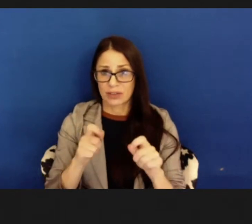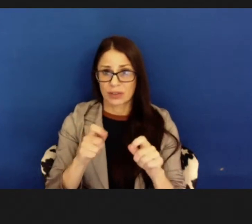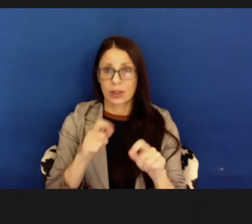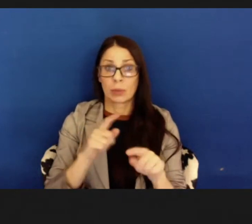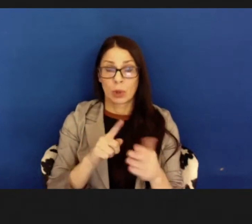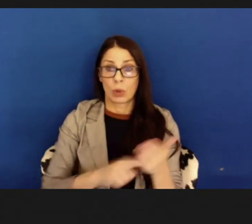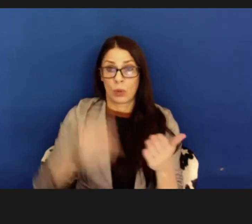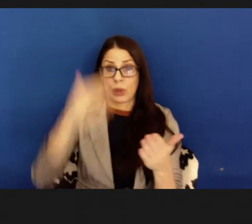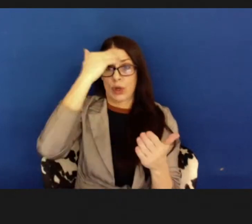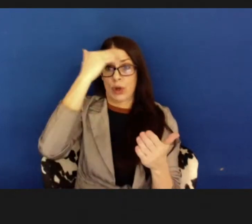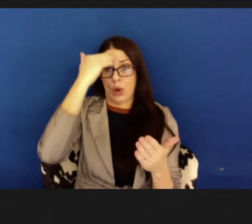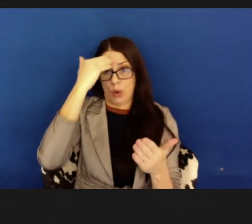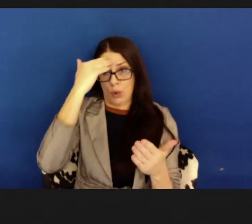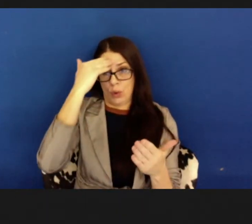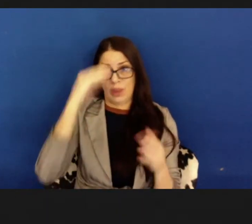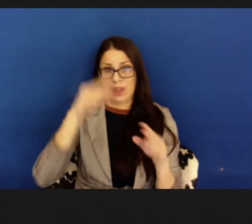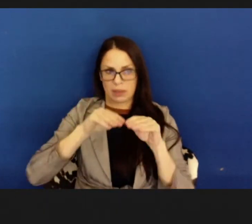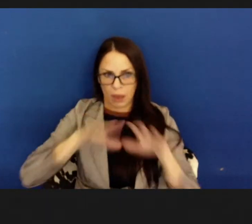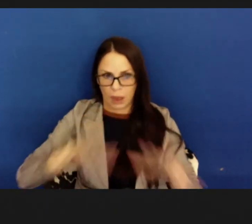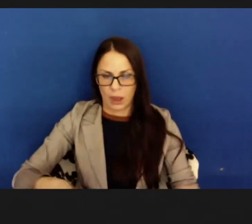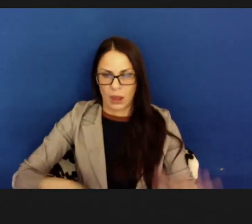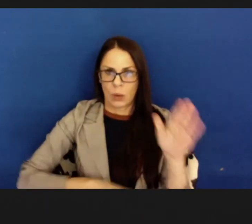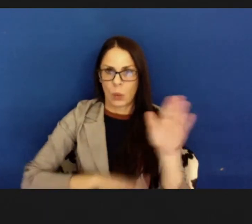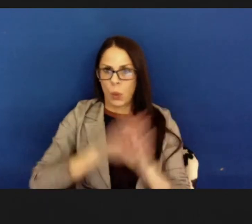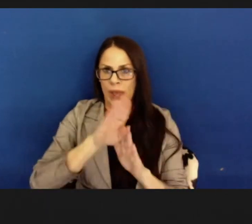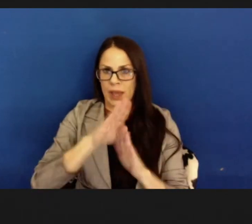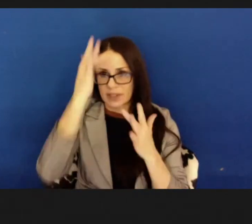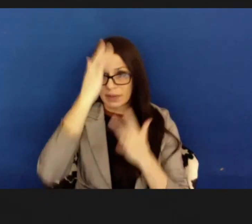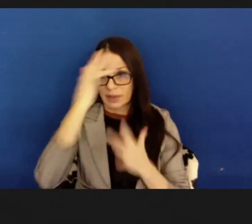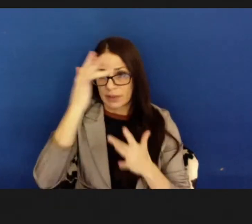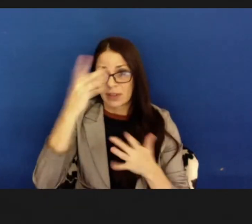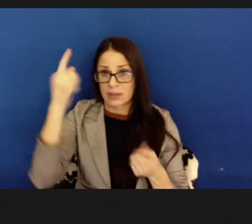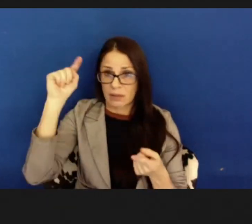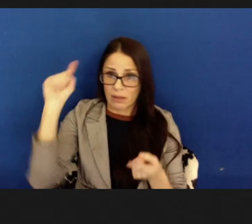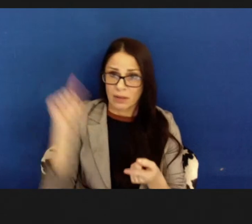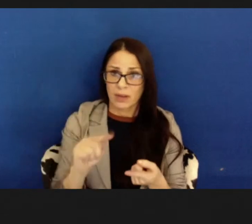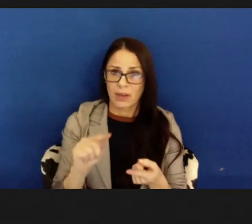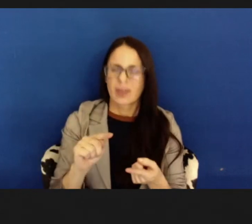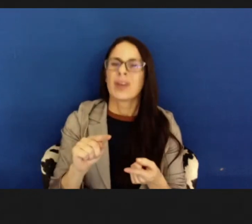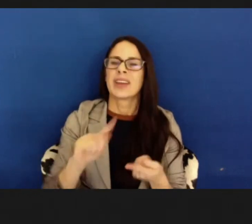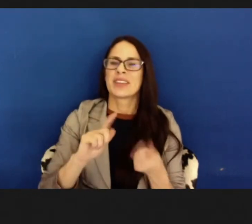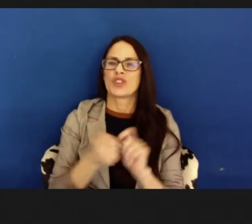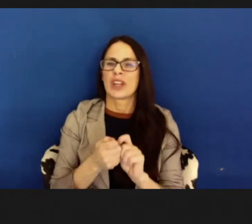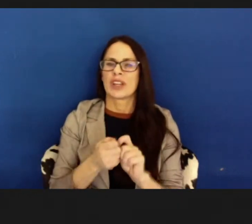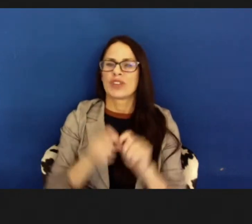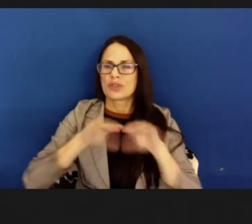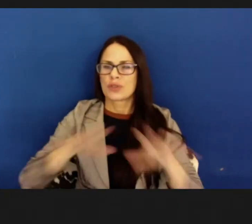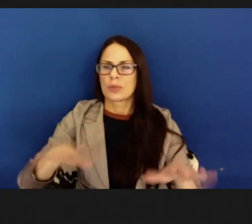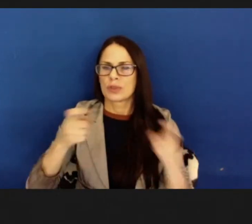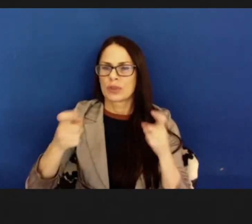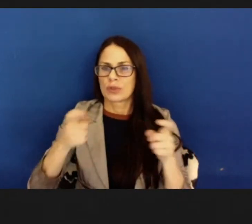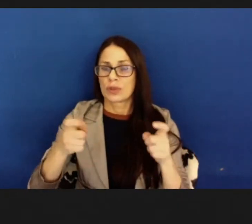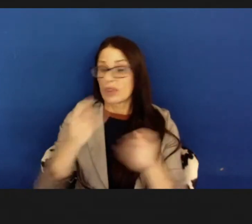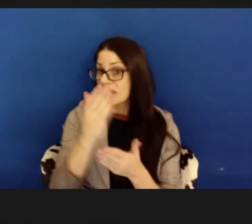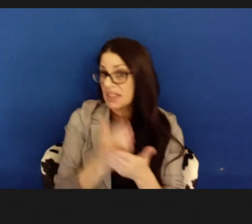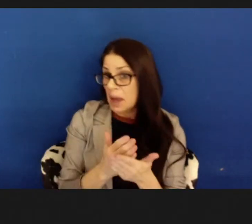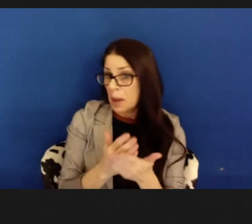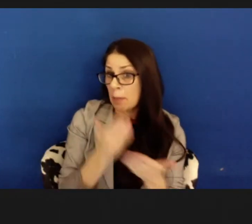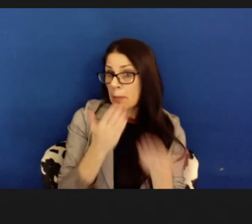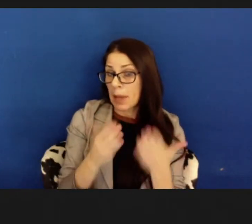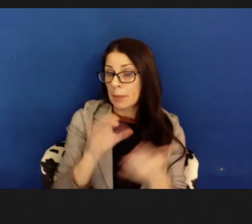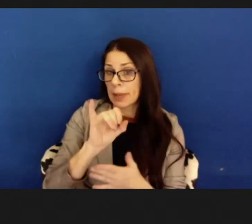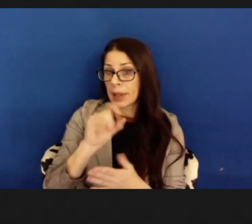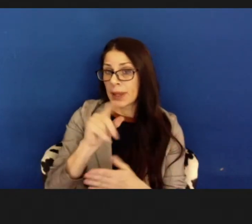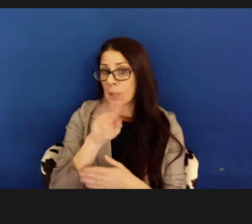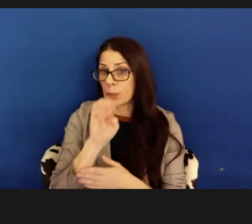these waves of illness often going down are changes in transmission control. And some of that can be due to levels of immunity changing in our